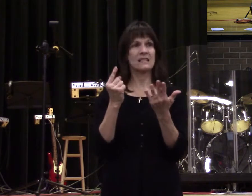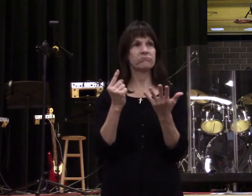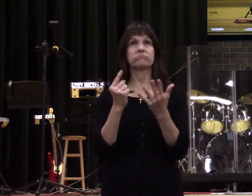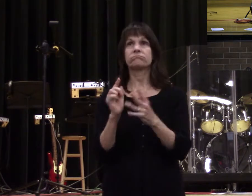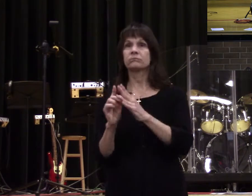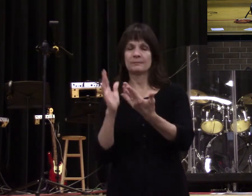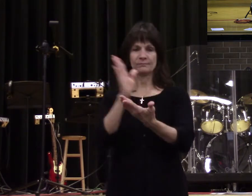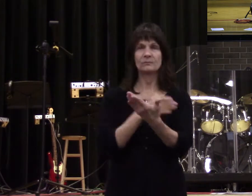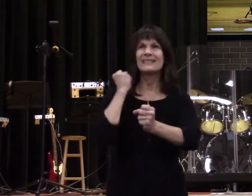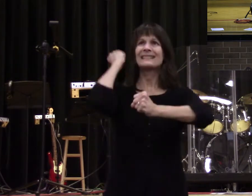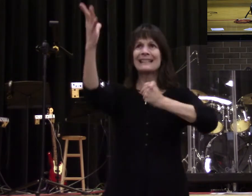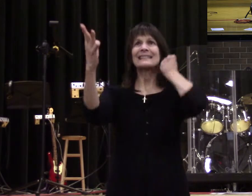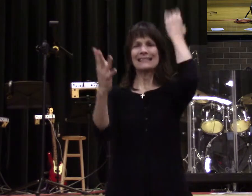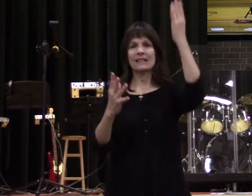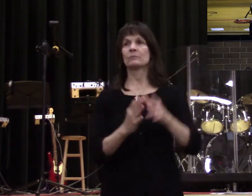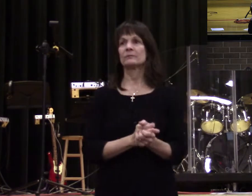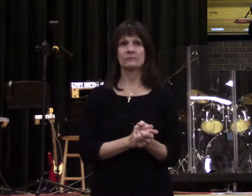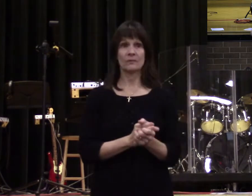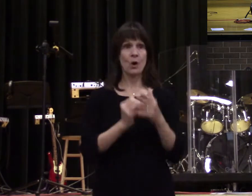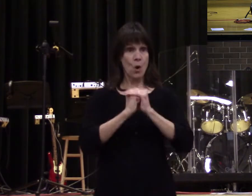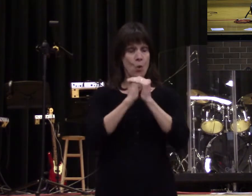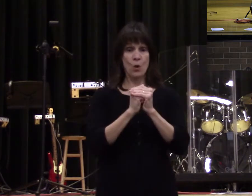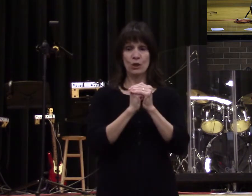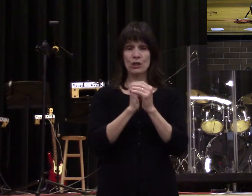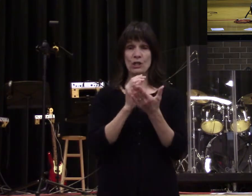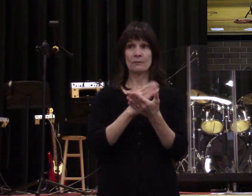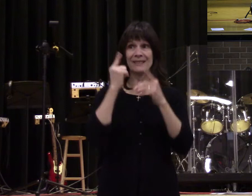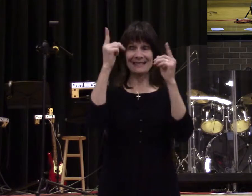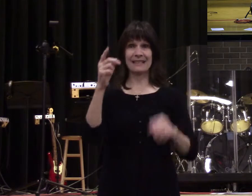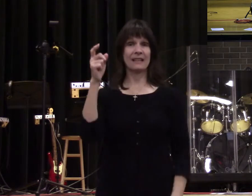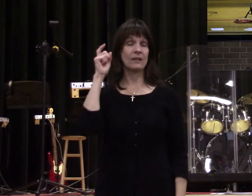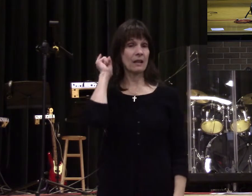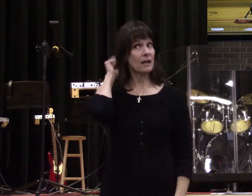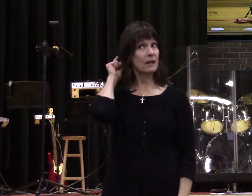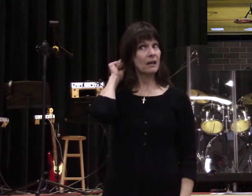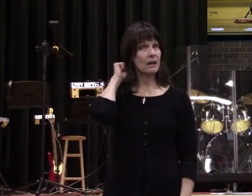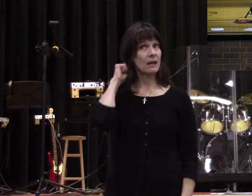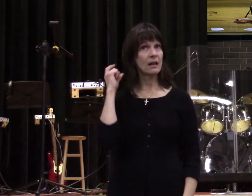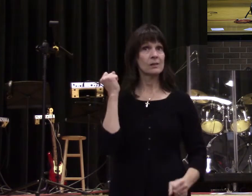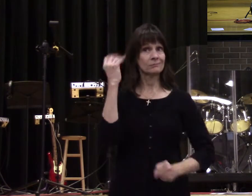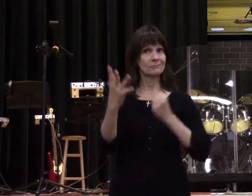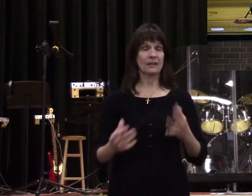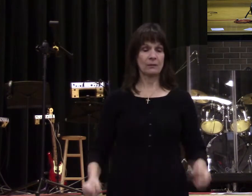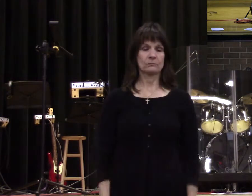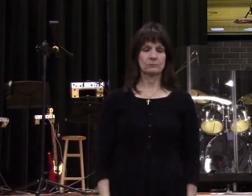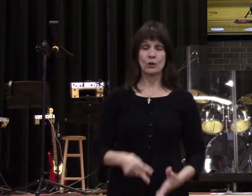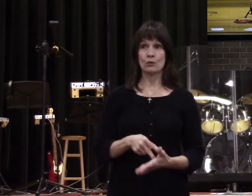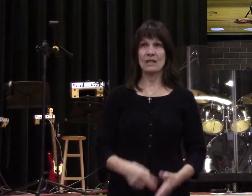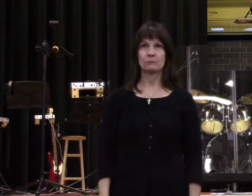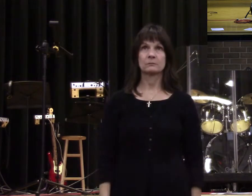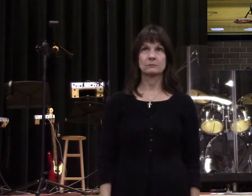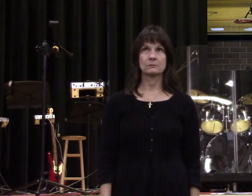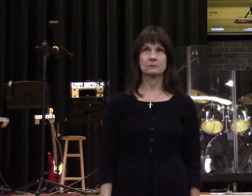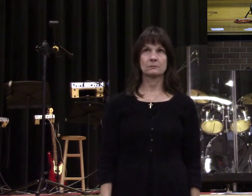mouth. Singing is not, bless you, in your mind, not saying. That's not singing. Something, there's got to be